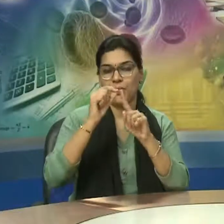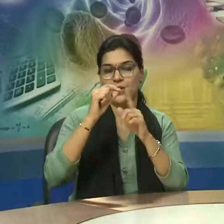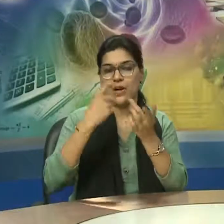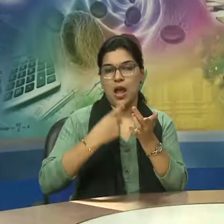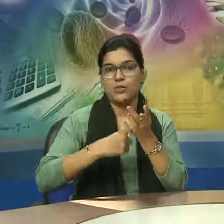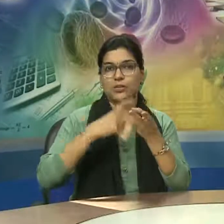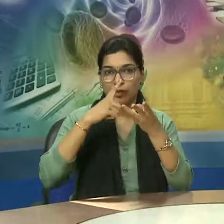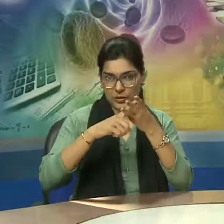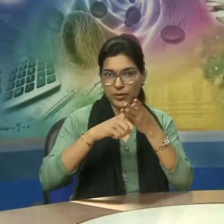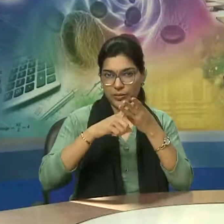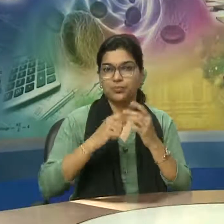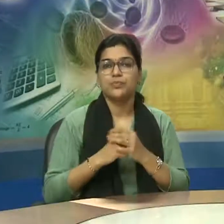Third,